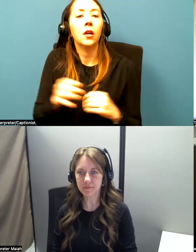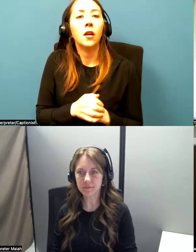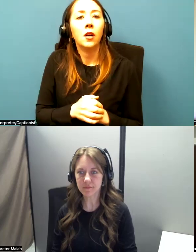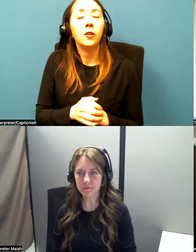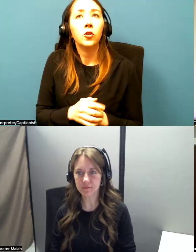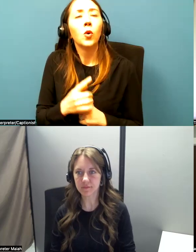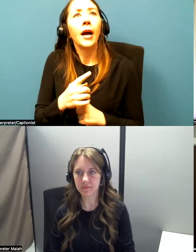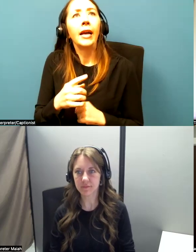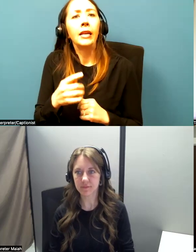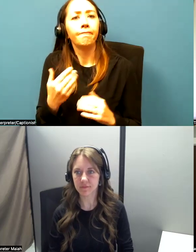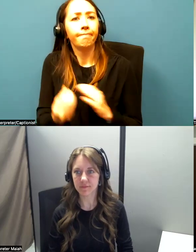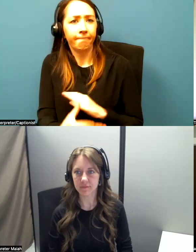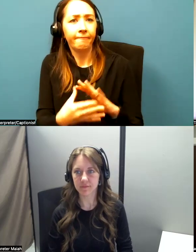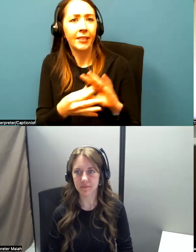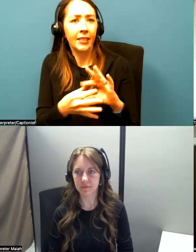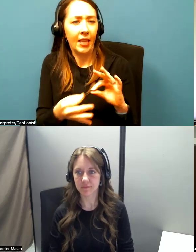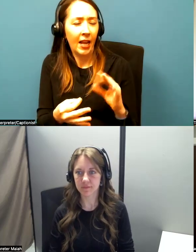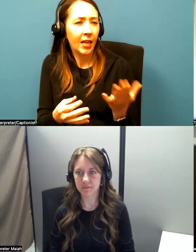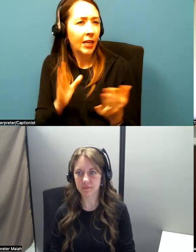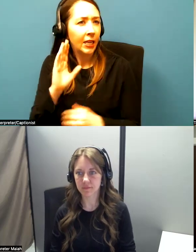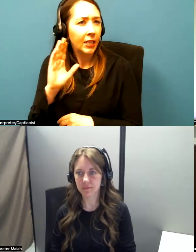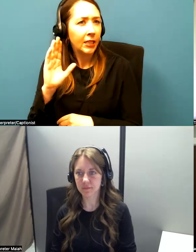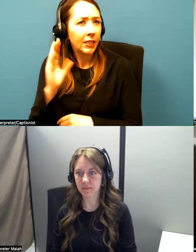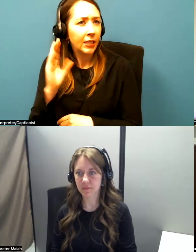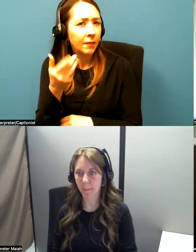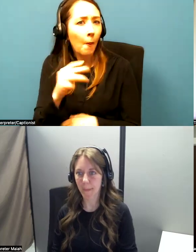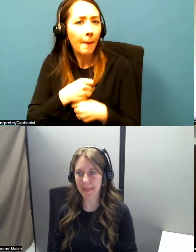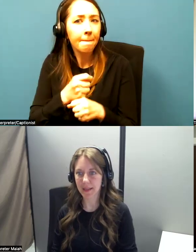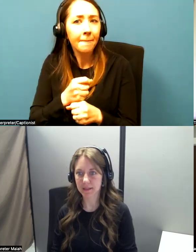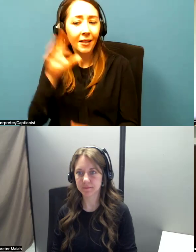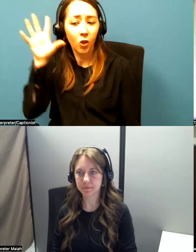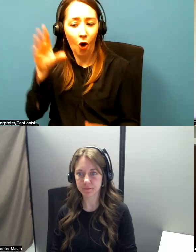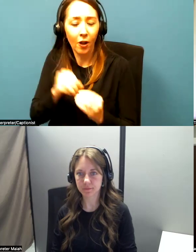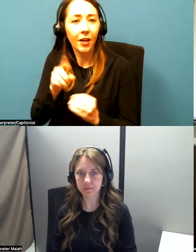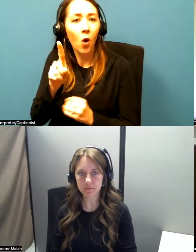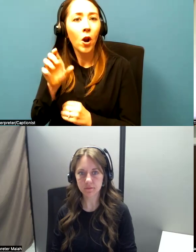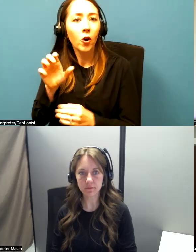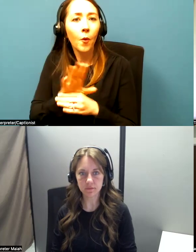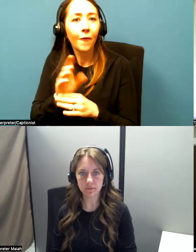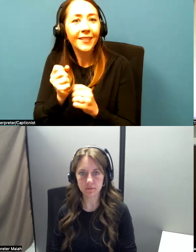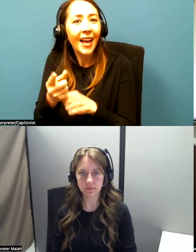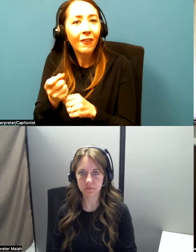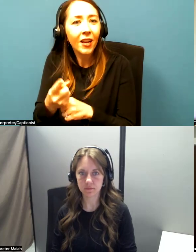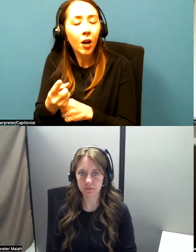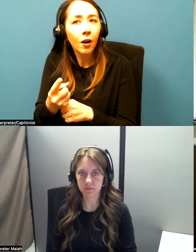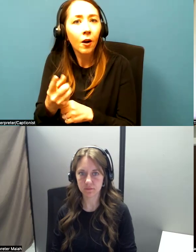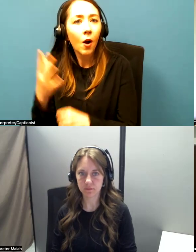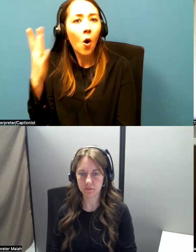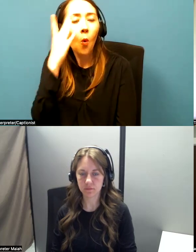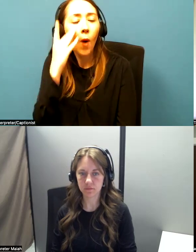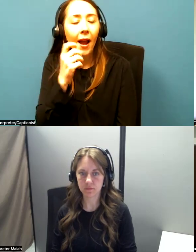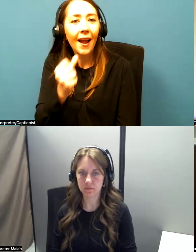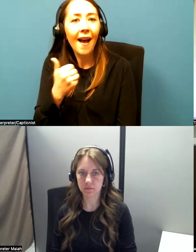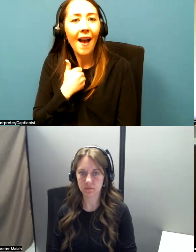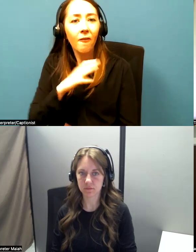said, well, it feels like Hallmark makes 100 movies a year. Why don't we have